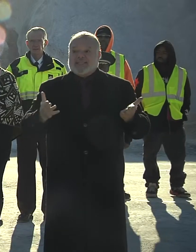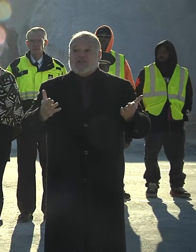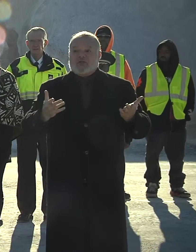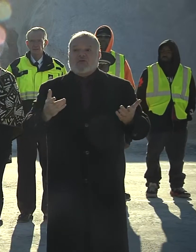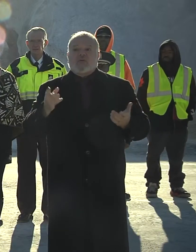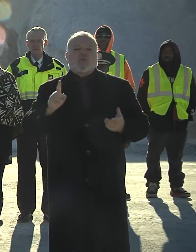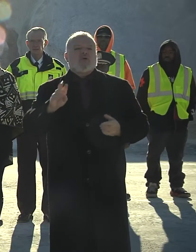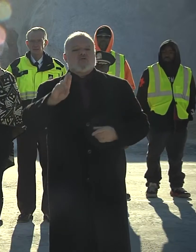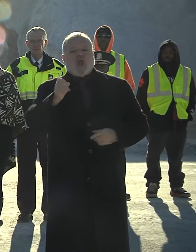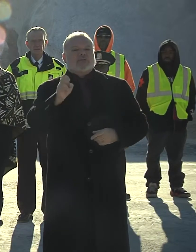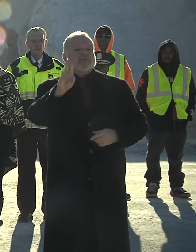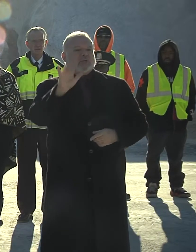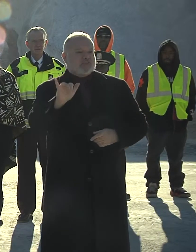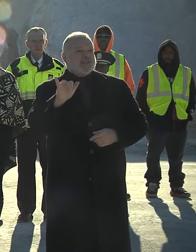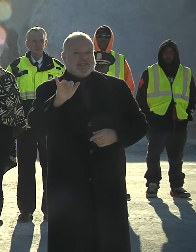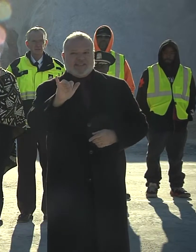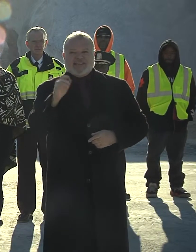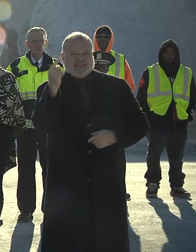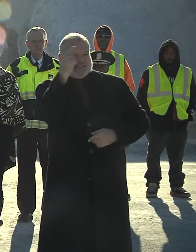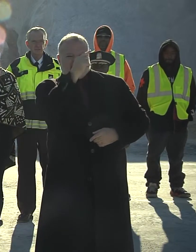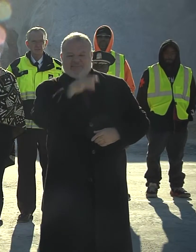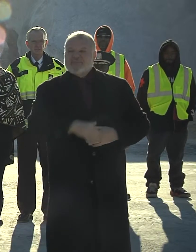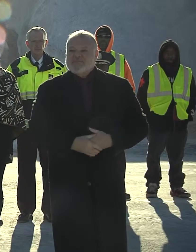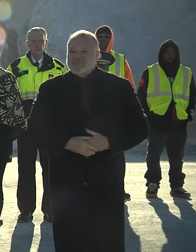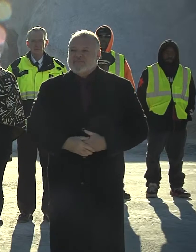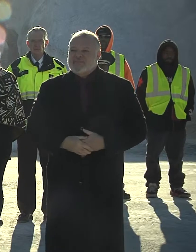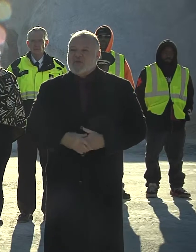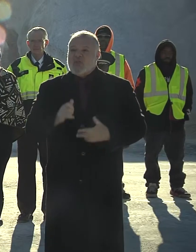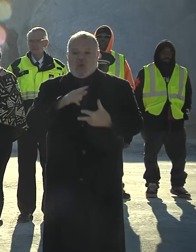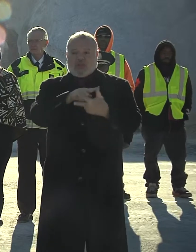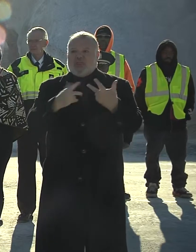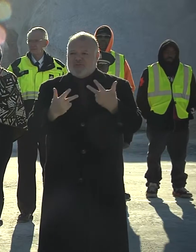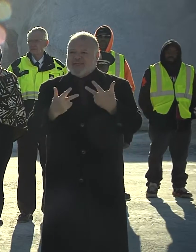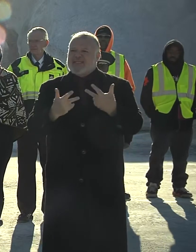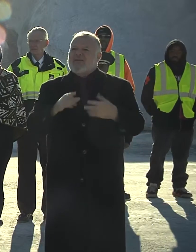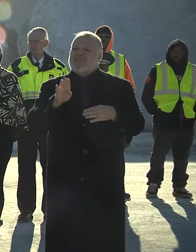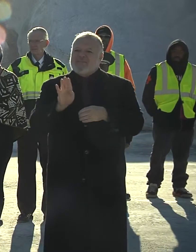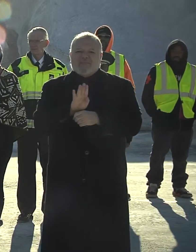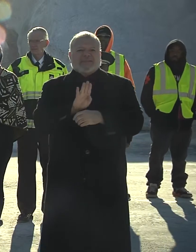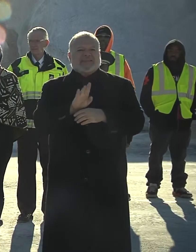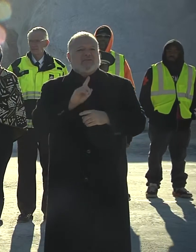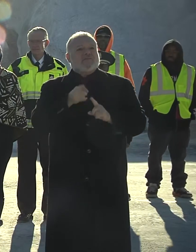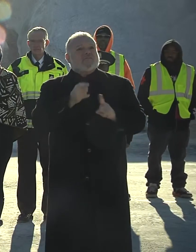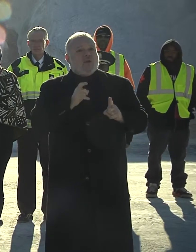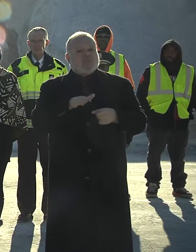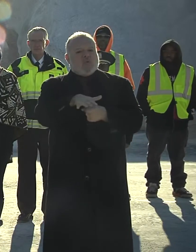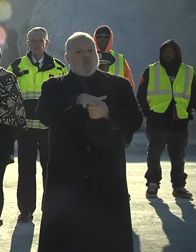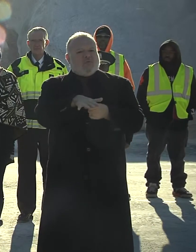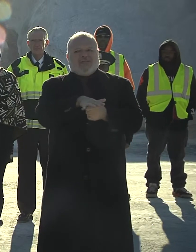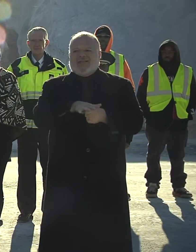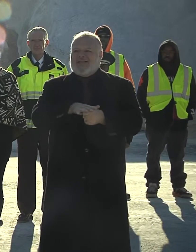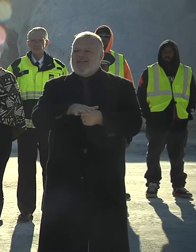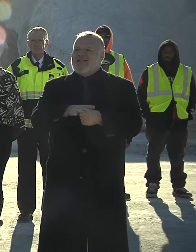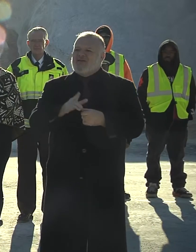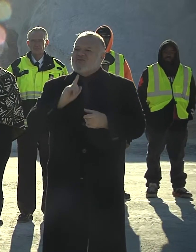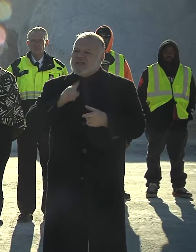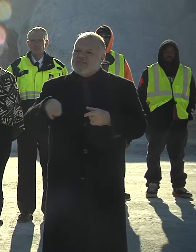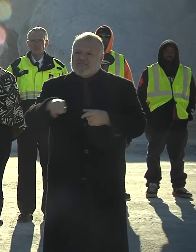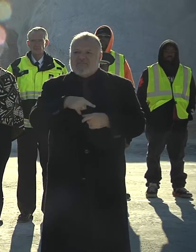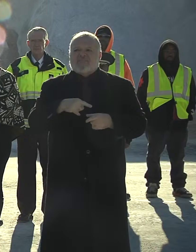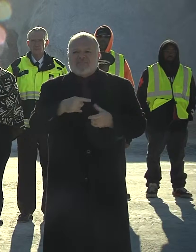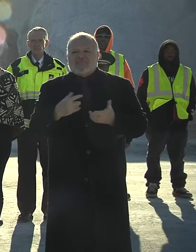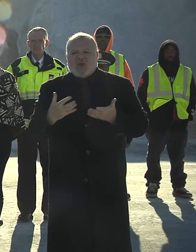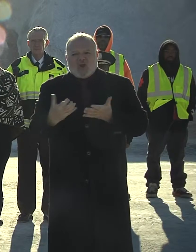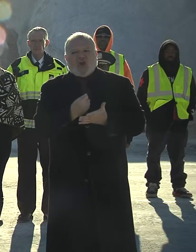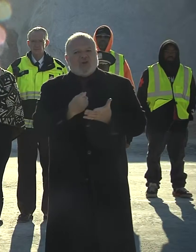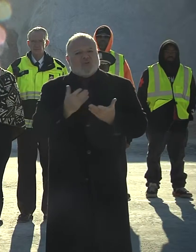This is all of these local businesses earned these contracts through our Sheltered Market program, which has been an effort to ensure